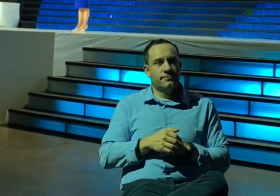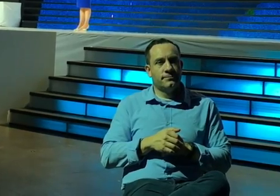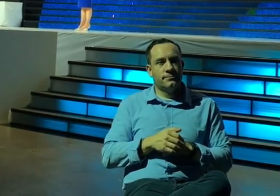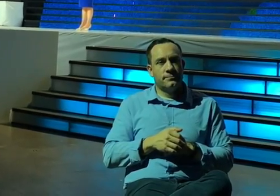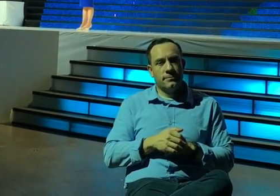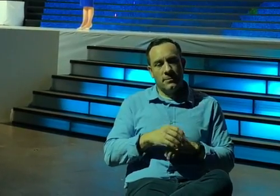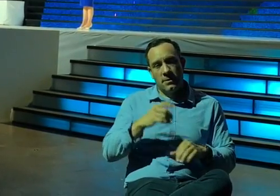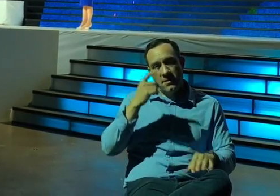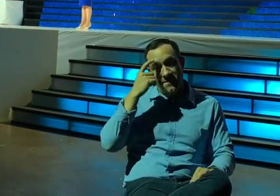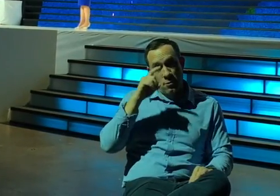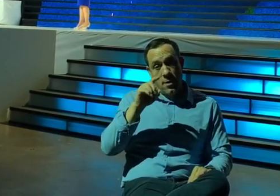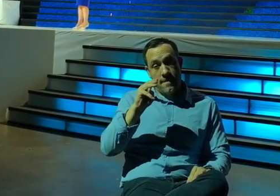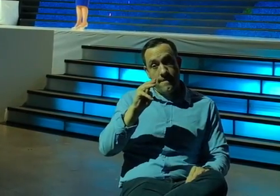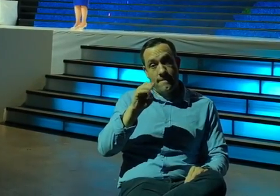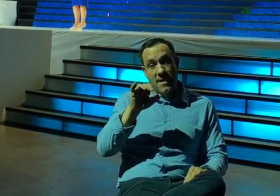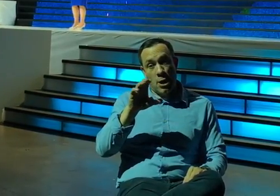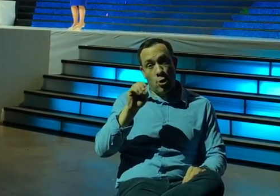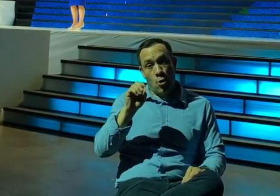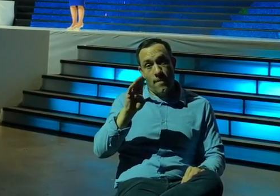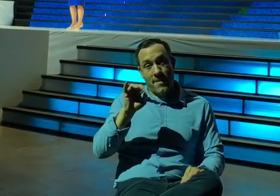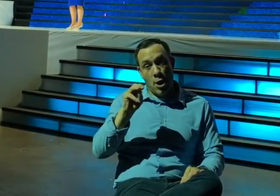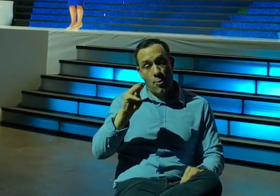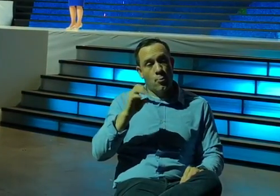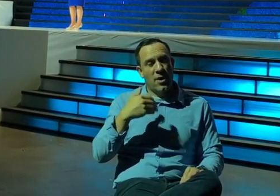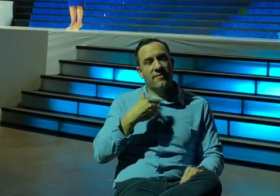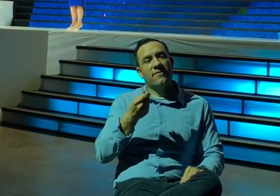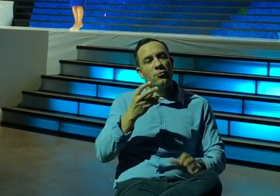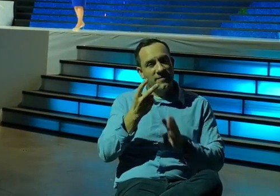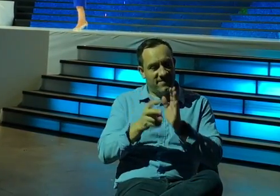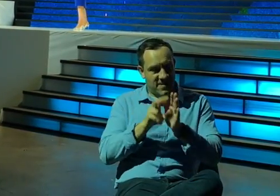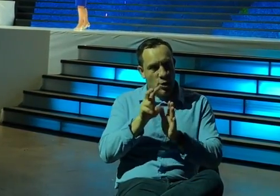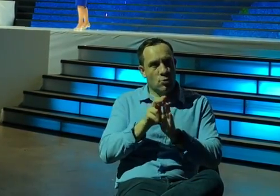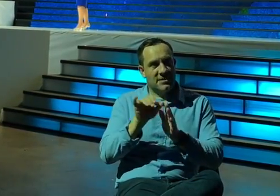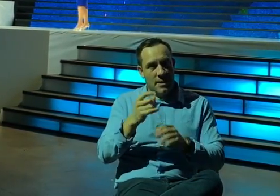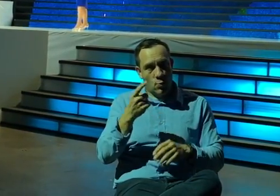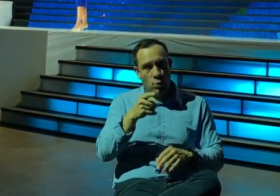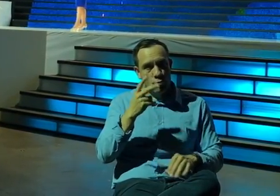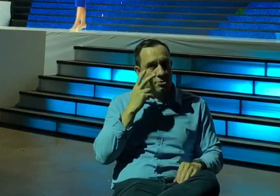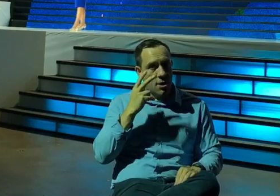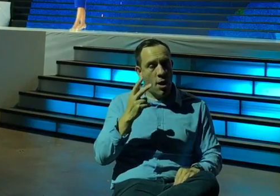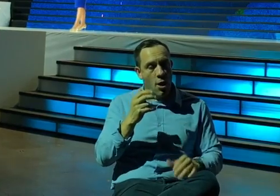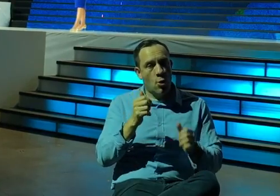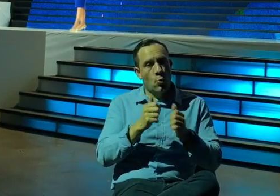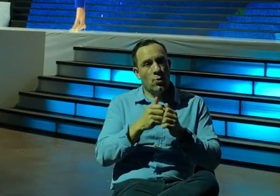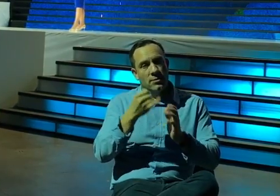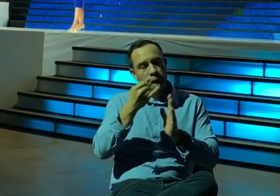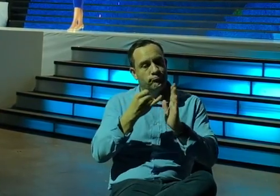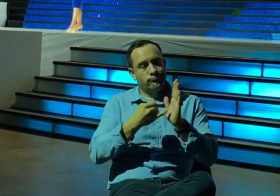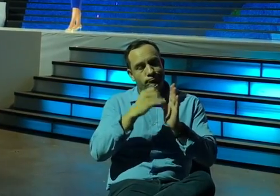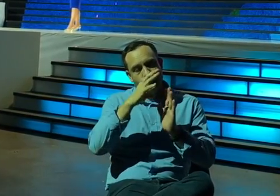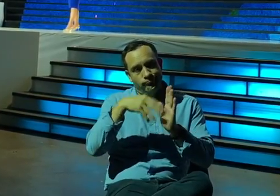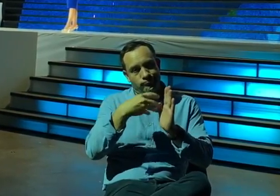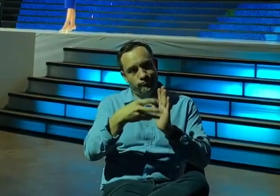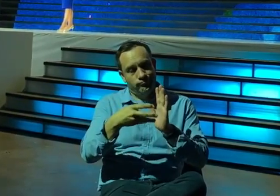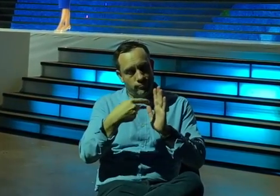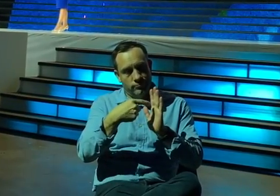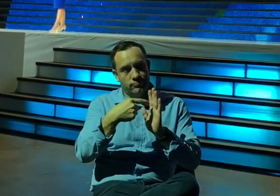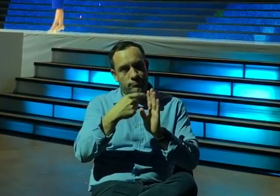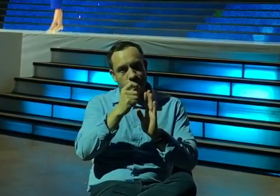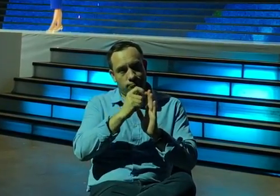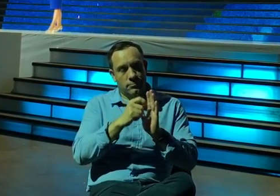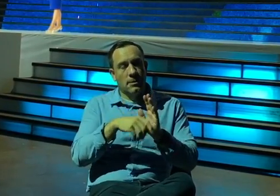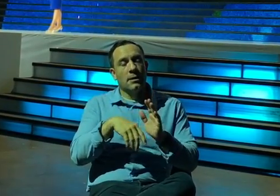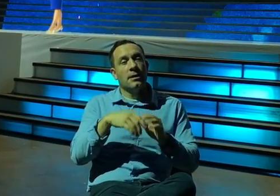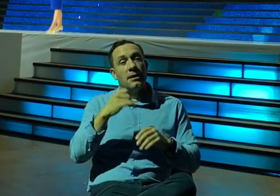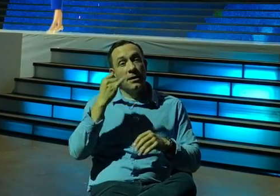the microbiome, we also have several videos like the one that you saw. We have an infographic that's incredible. And if you noticed, our Sunny and